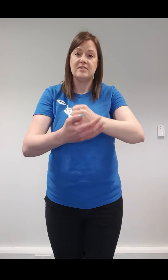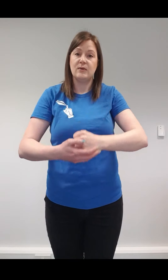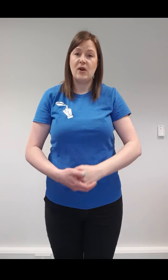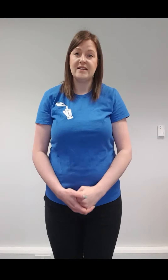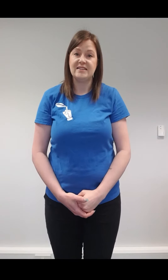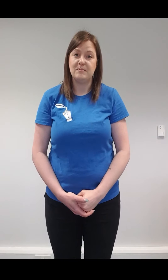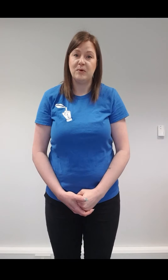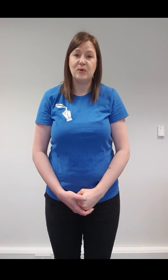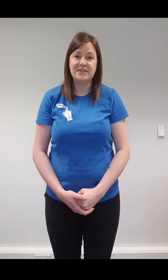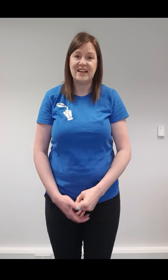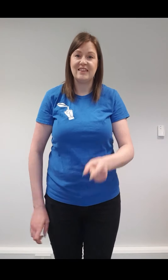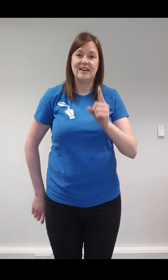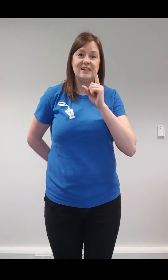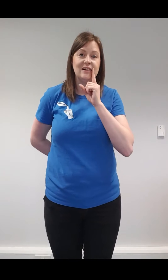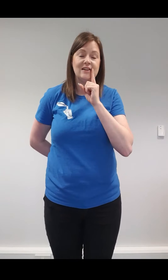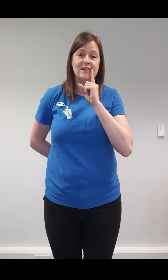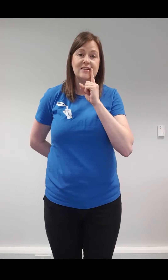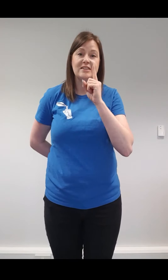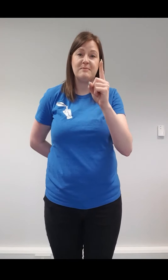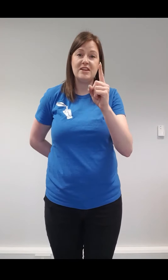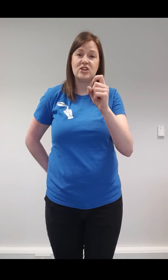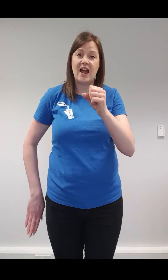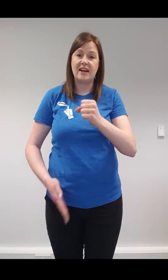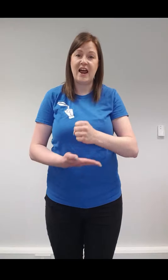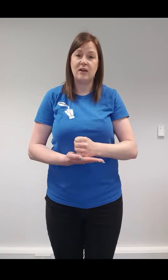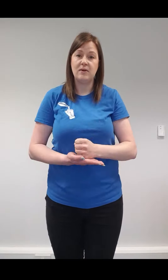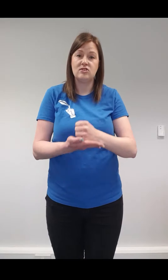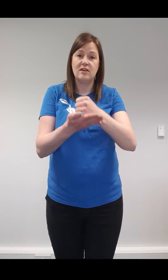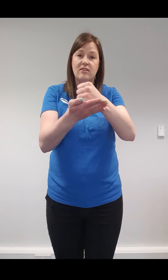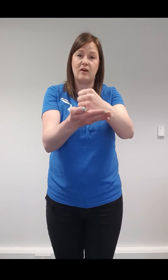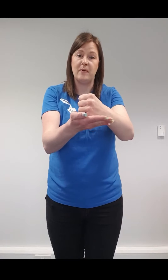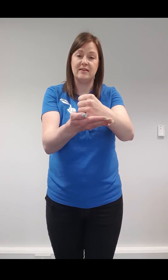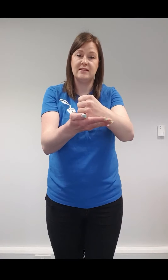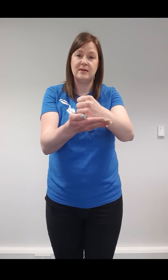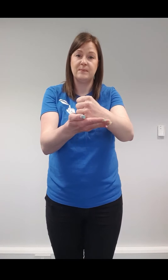So nice and simple all together, speech and language therapist.